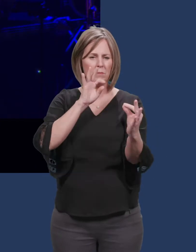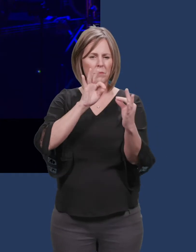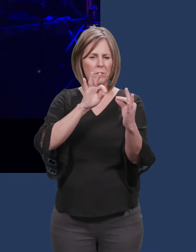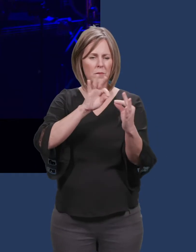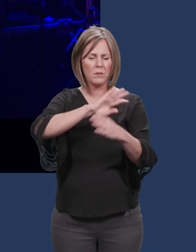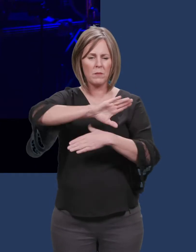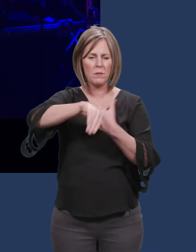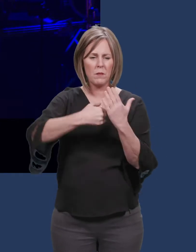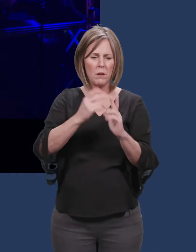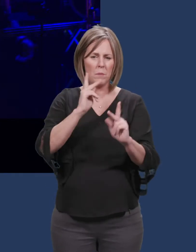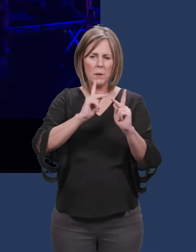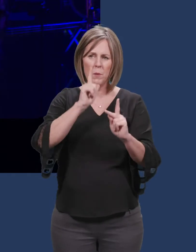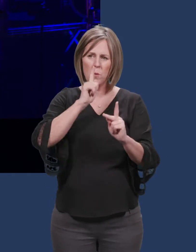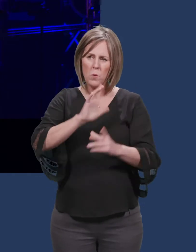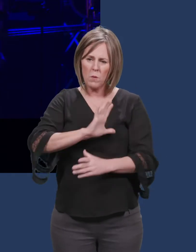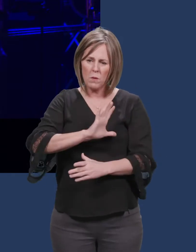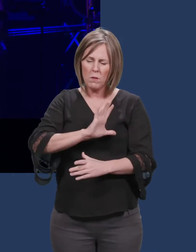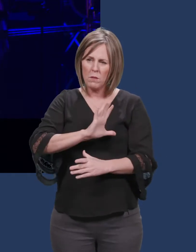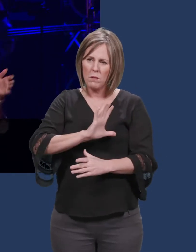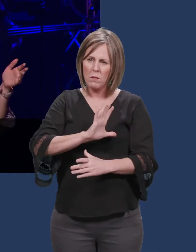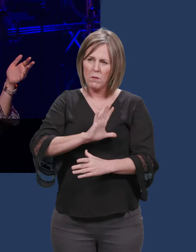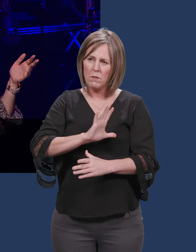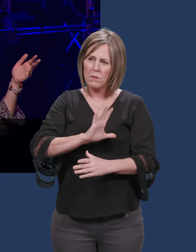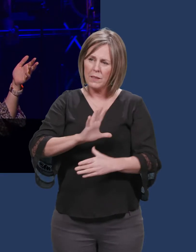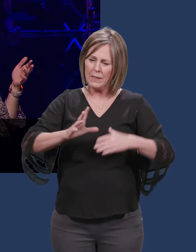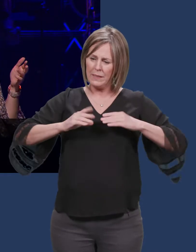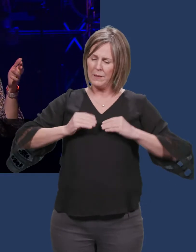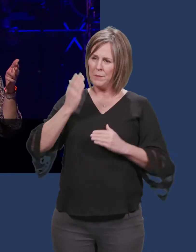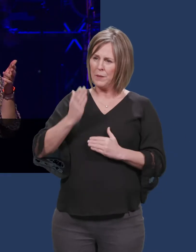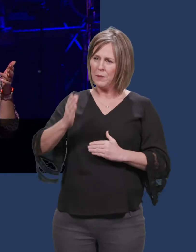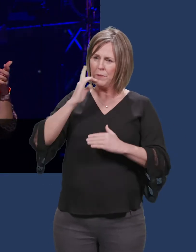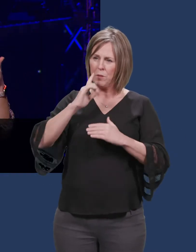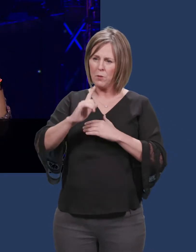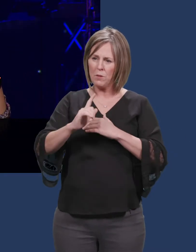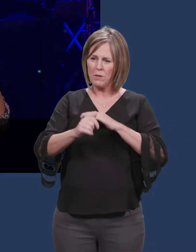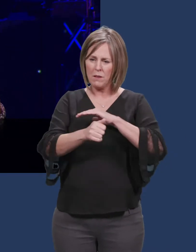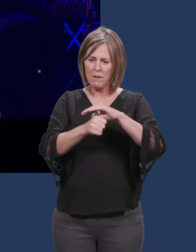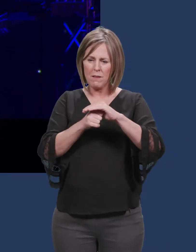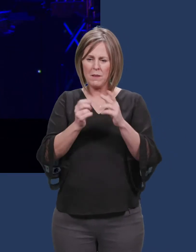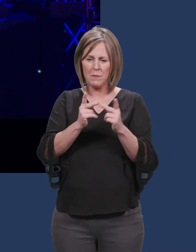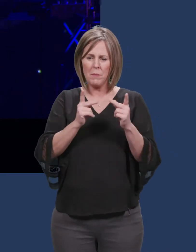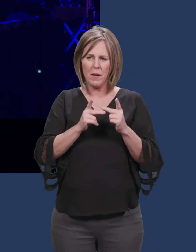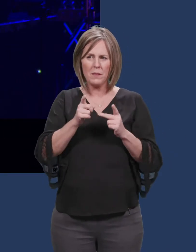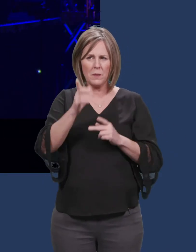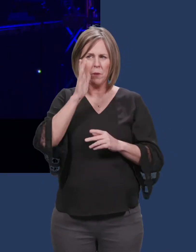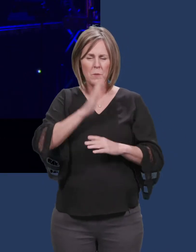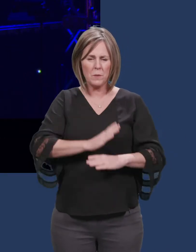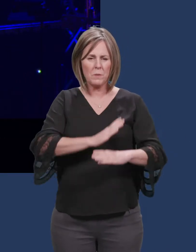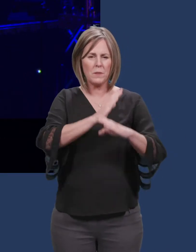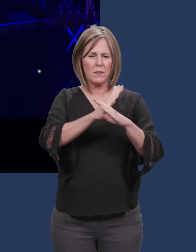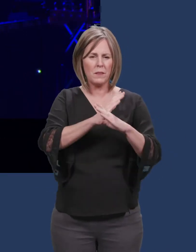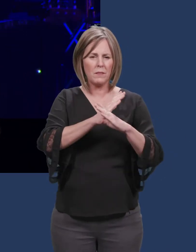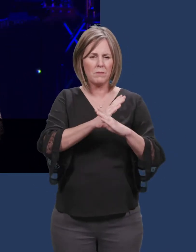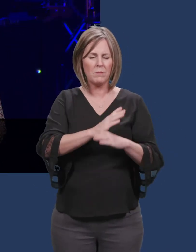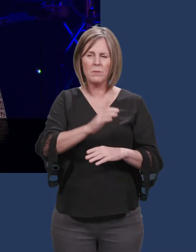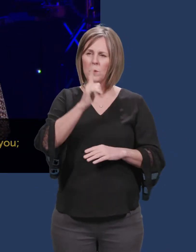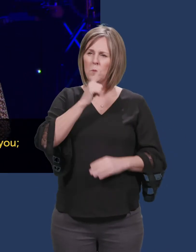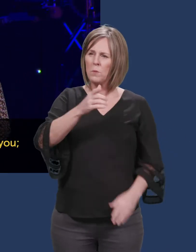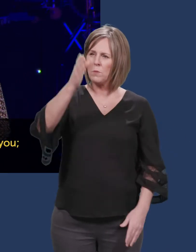take refuge in him. Let's read this aloud together. For who is God besides